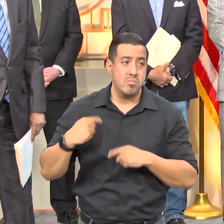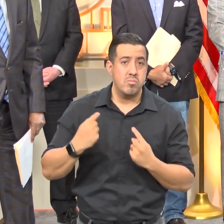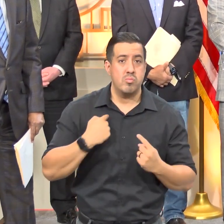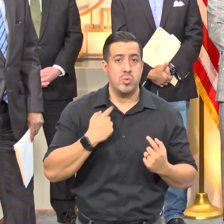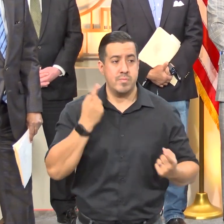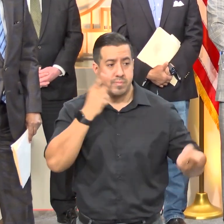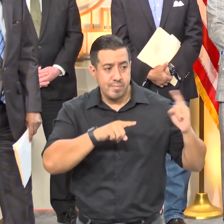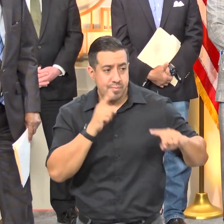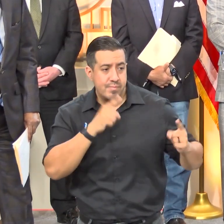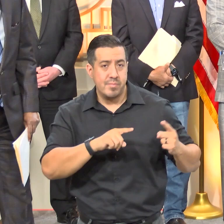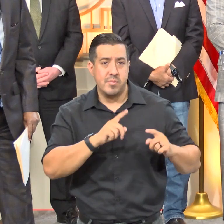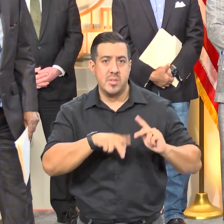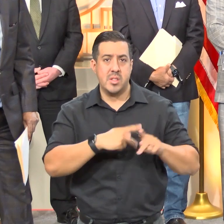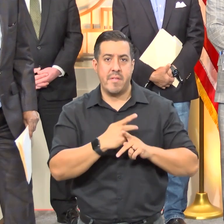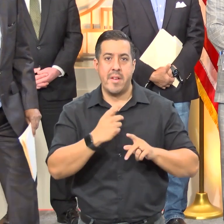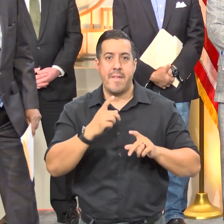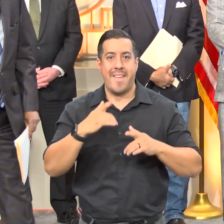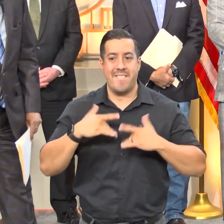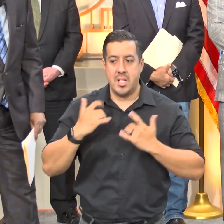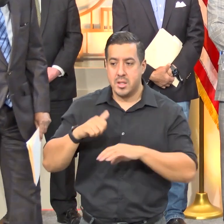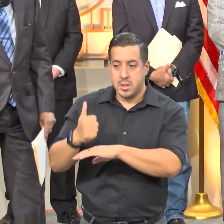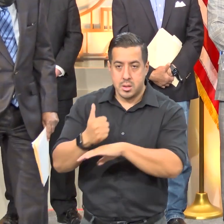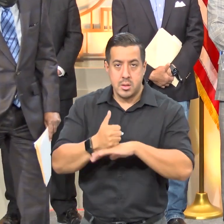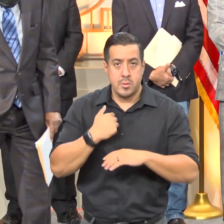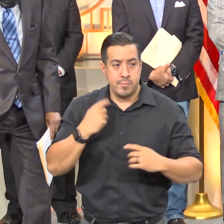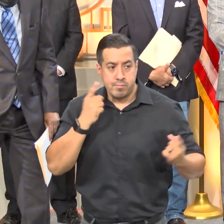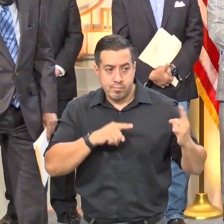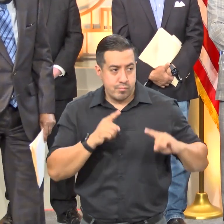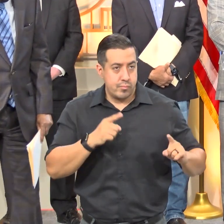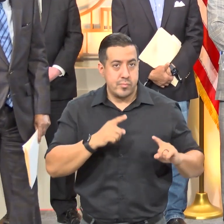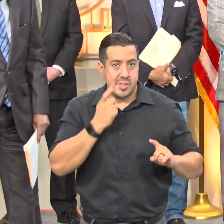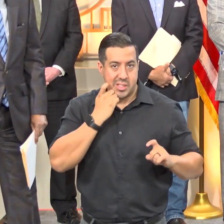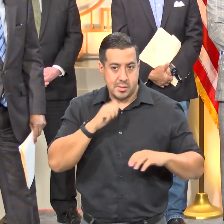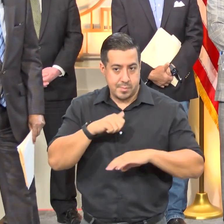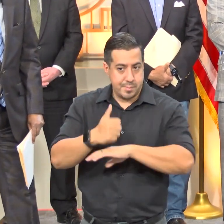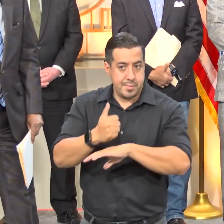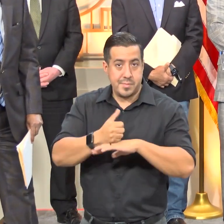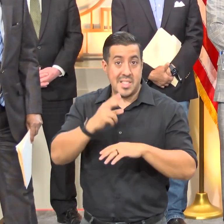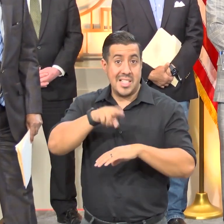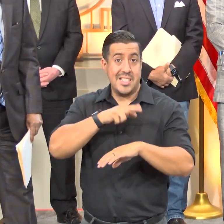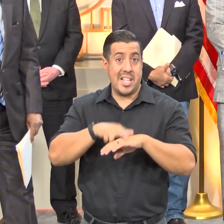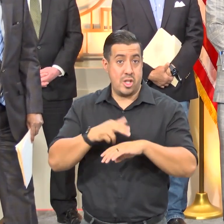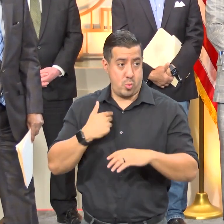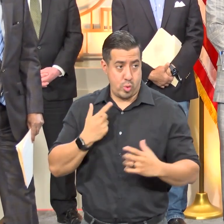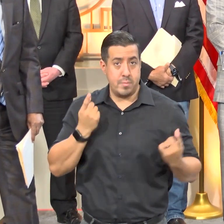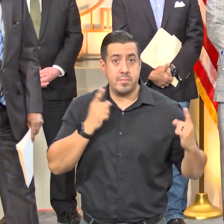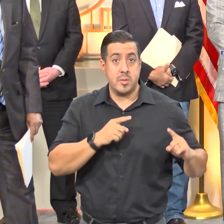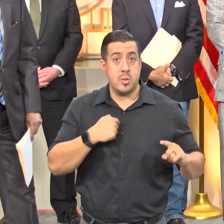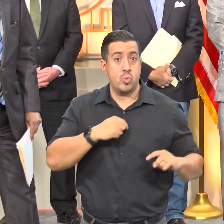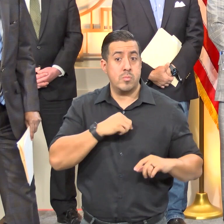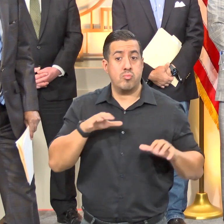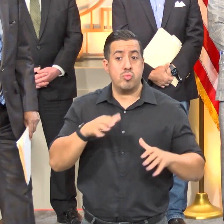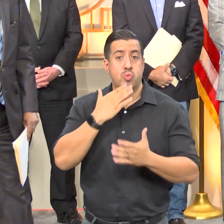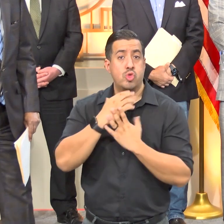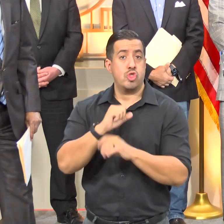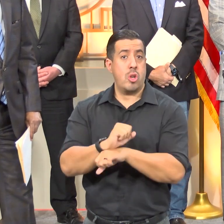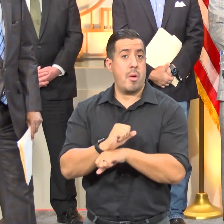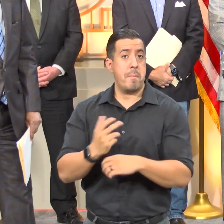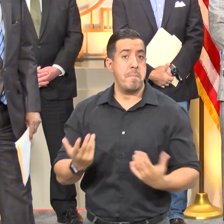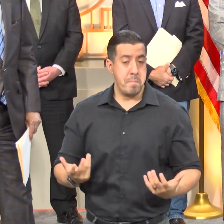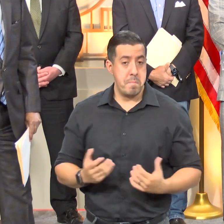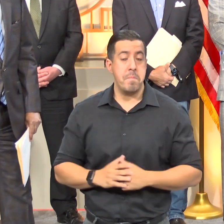collaborated on some of the largest events that have been produced in the nation. And we've done a good job. We will work